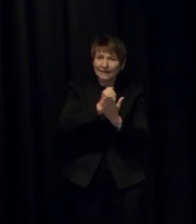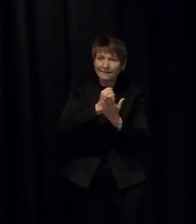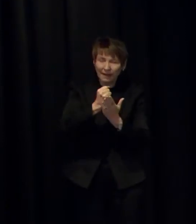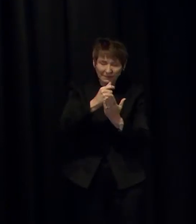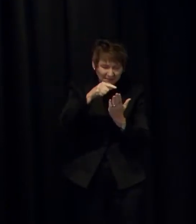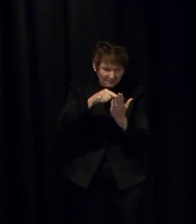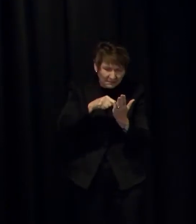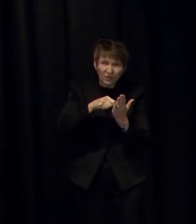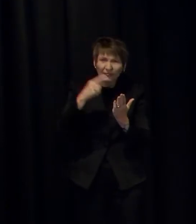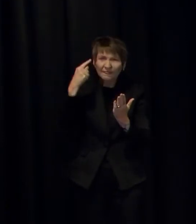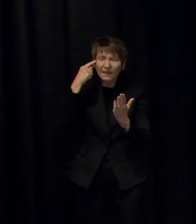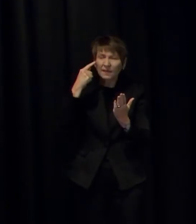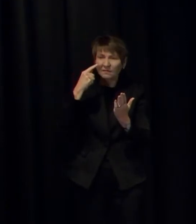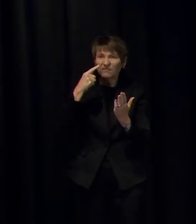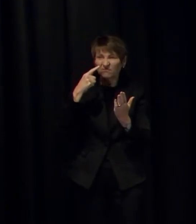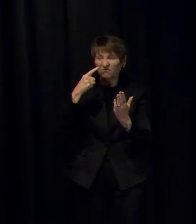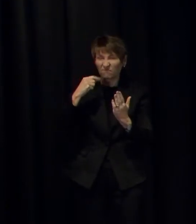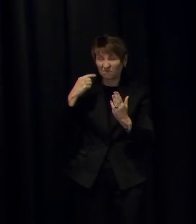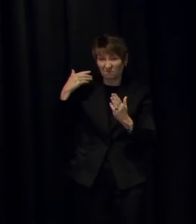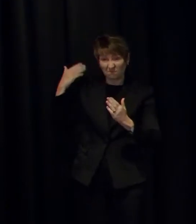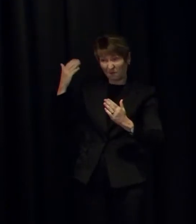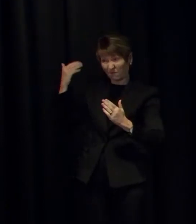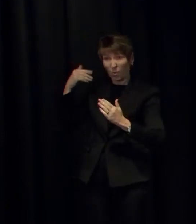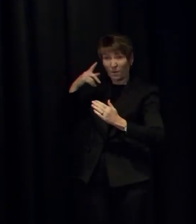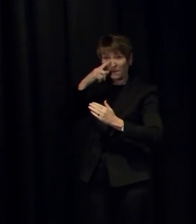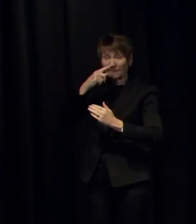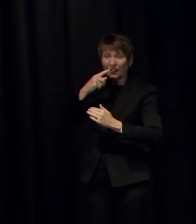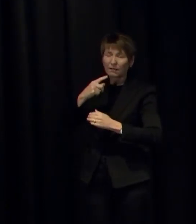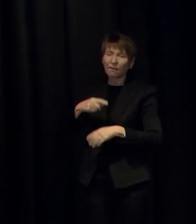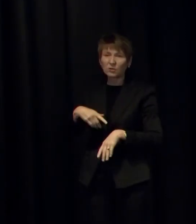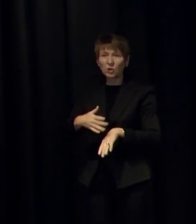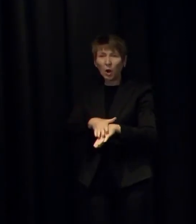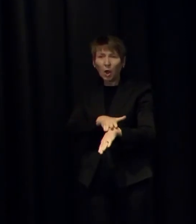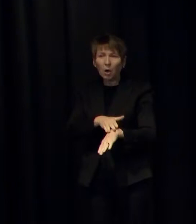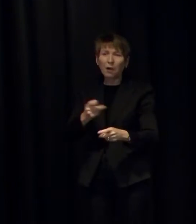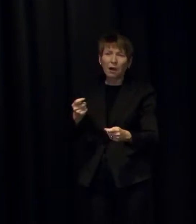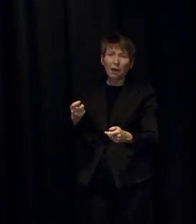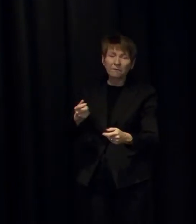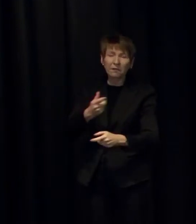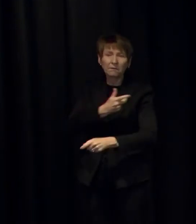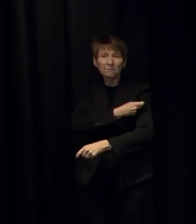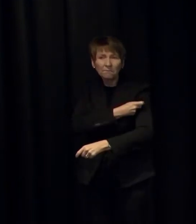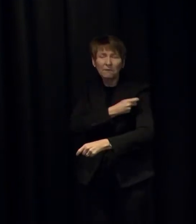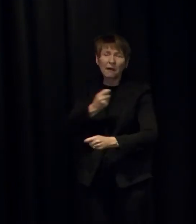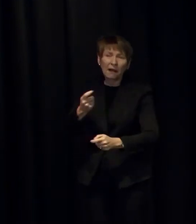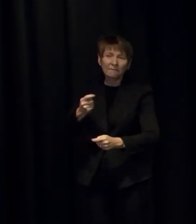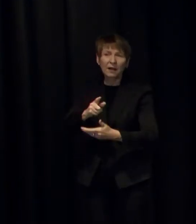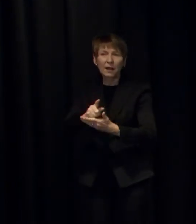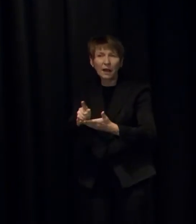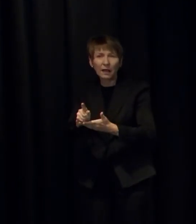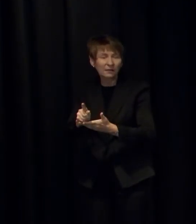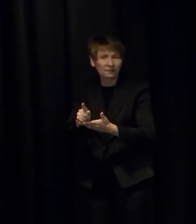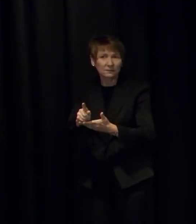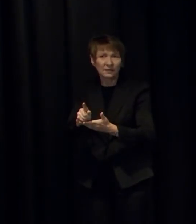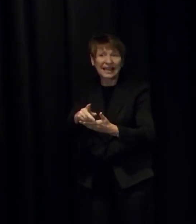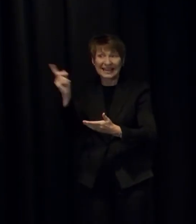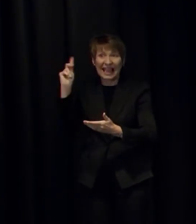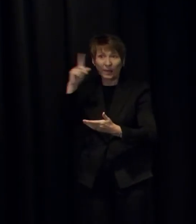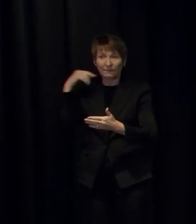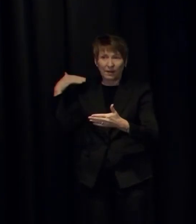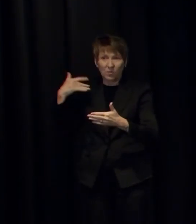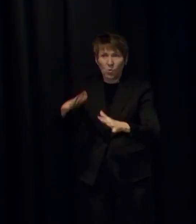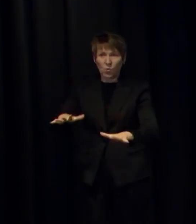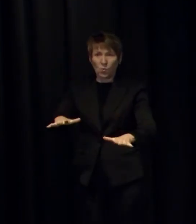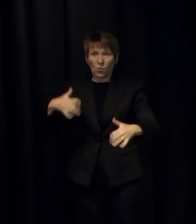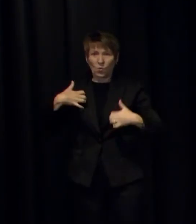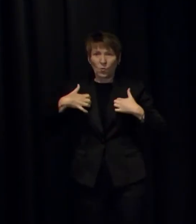the Premier says, it makes a huge difference. What those first doses will do will reduce your risk of hospitalisation and dying